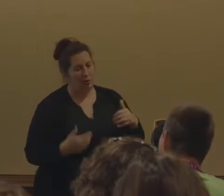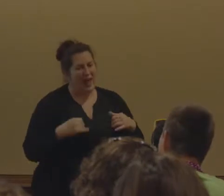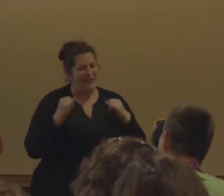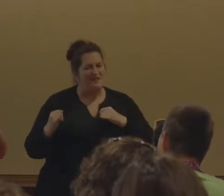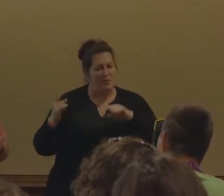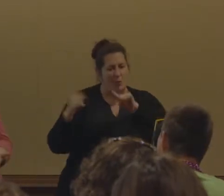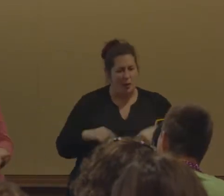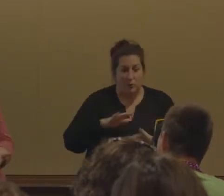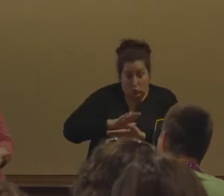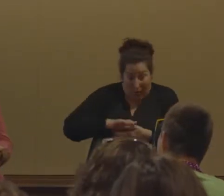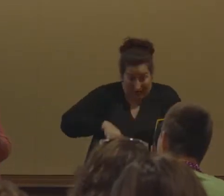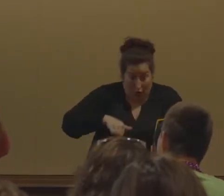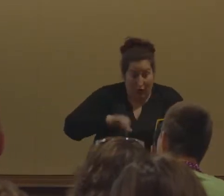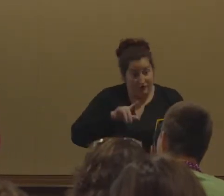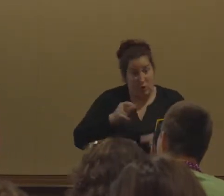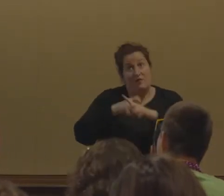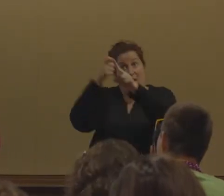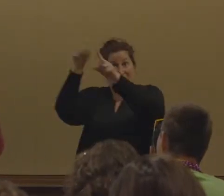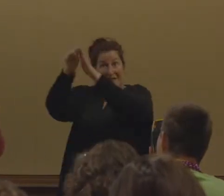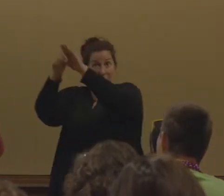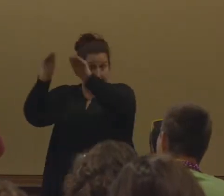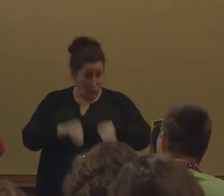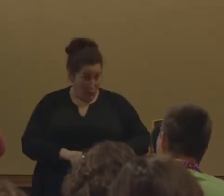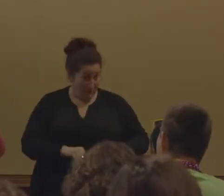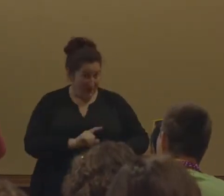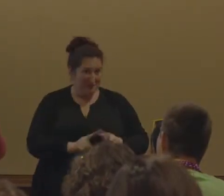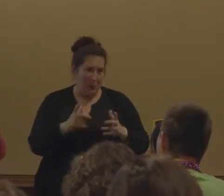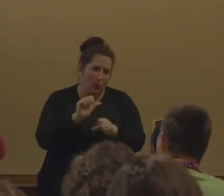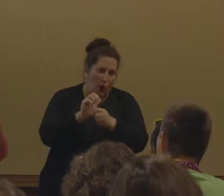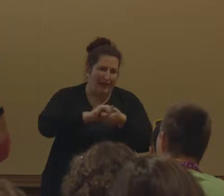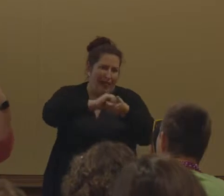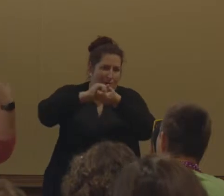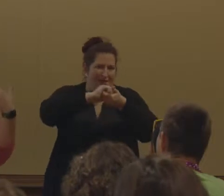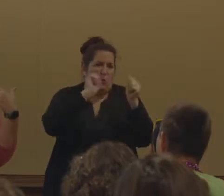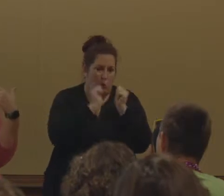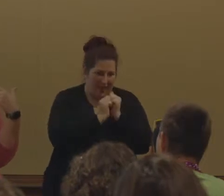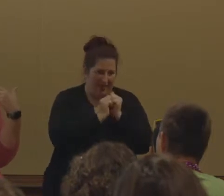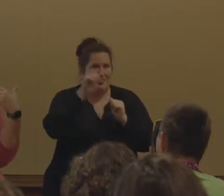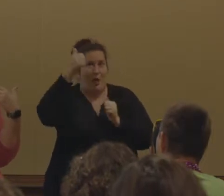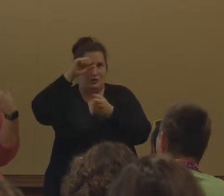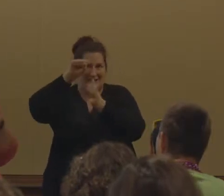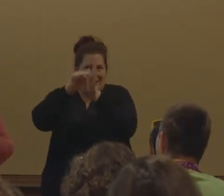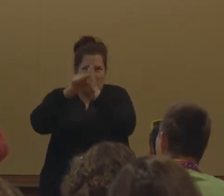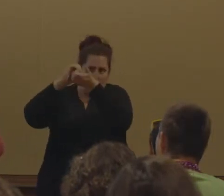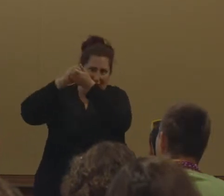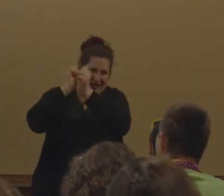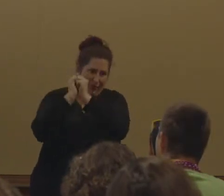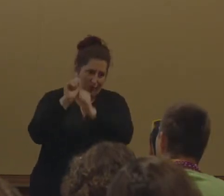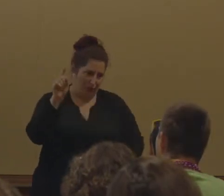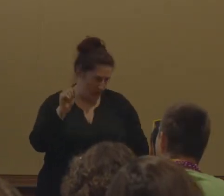individuals that come to school here in Florida from another state, but we work collaboratively with that other state.